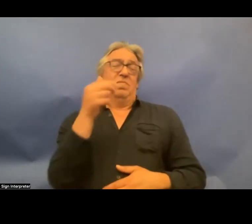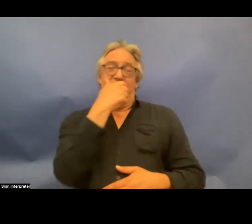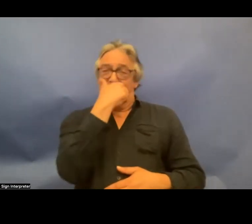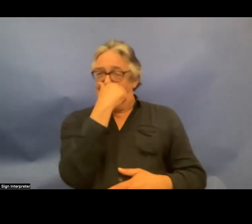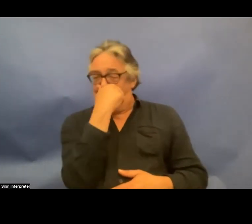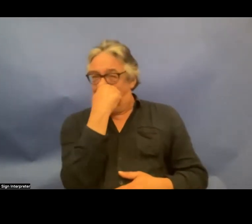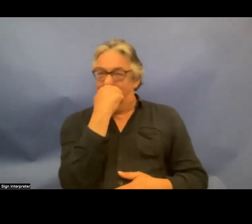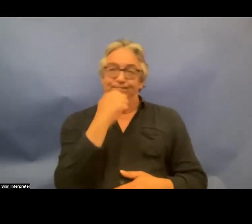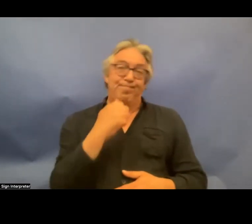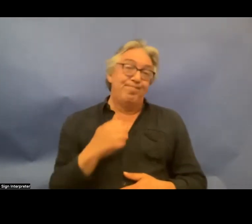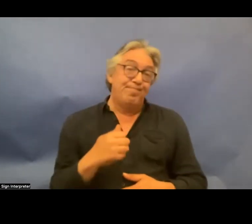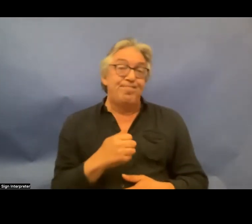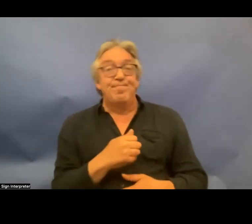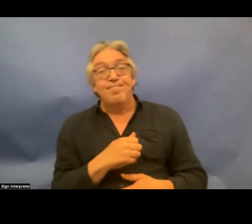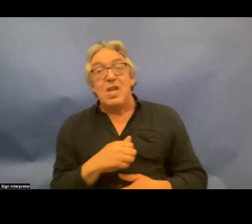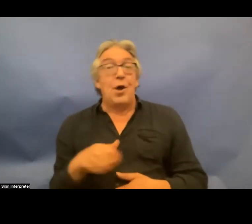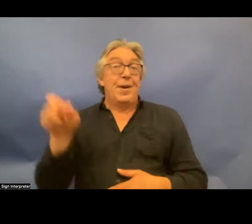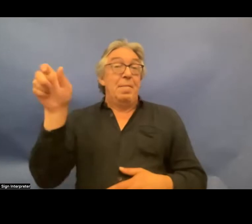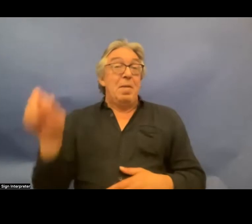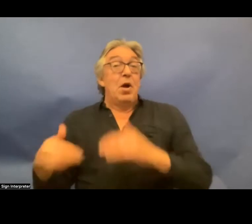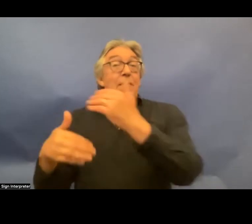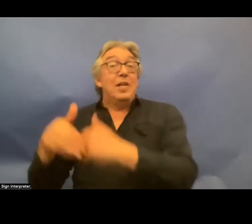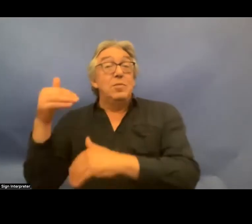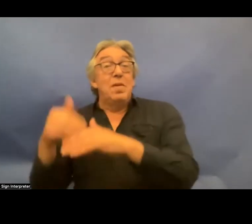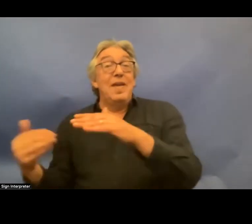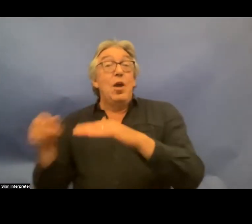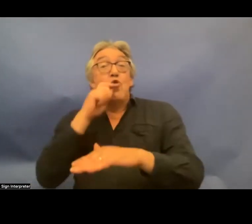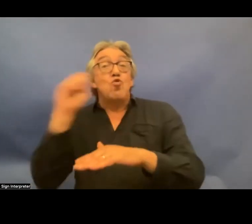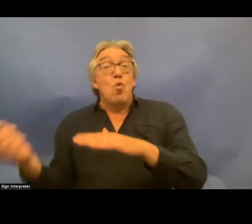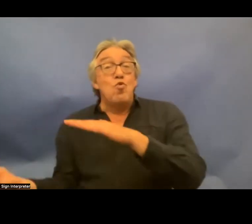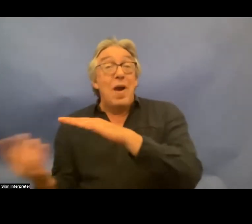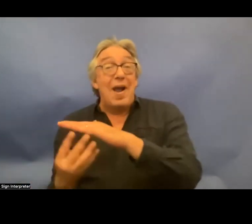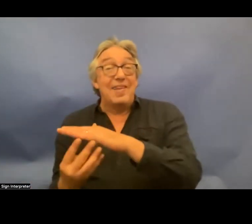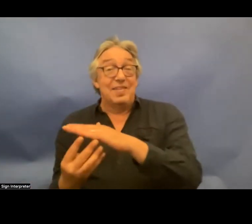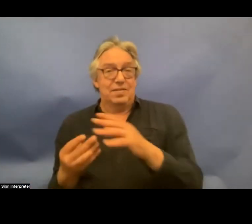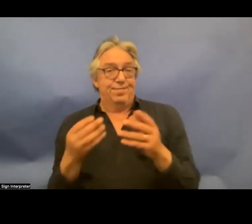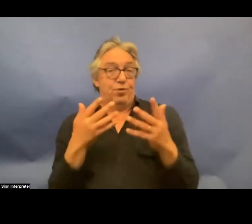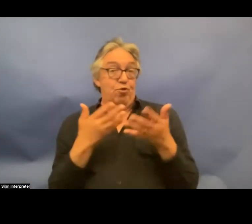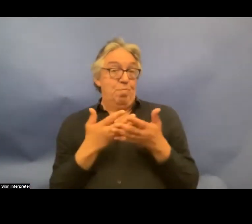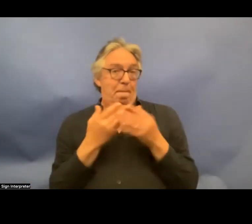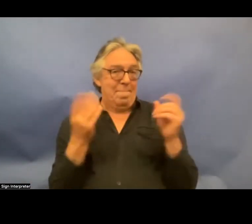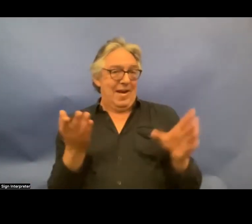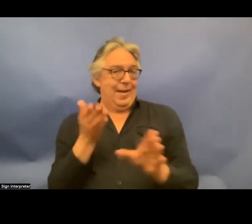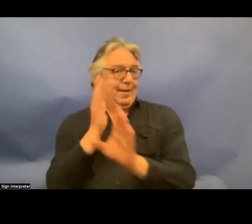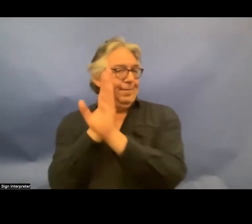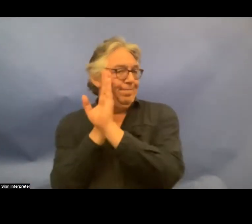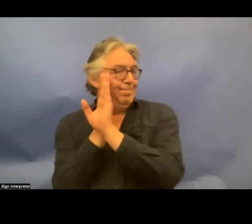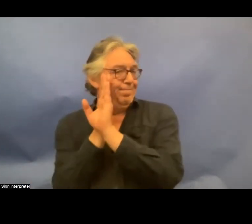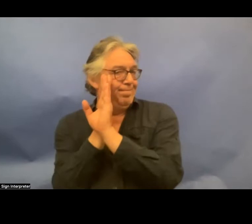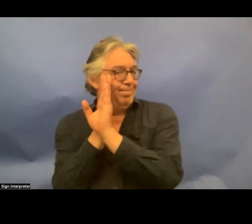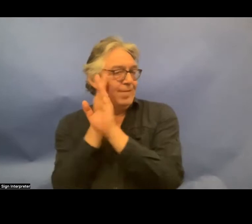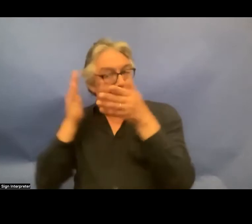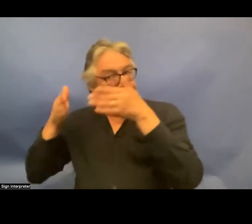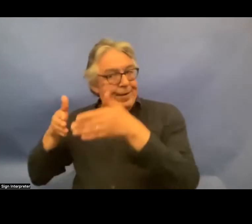loud issue. We have in different debates, and I'm flagging that, my colleagues, the situation